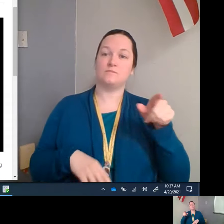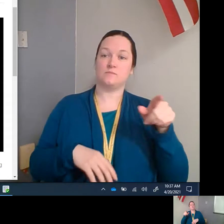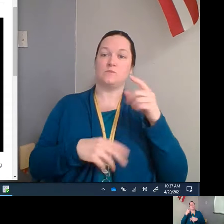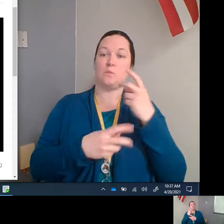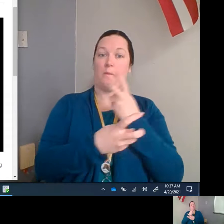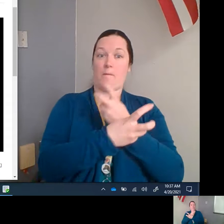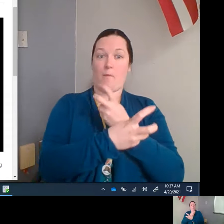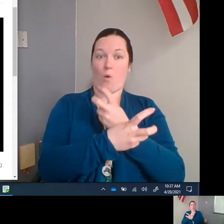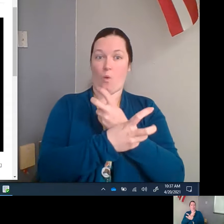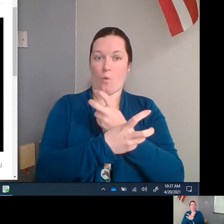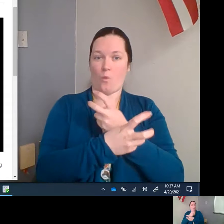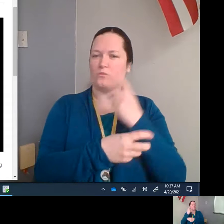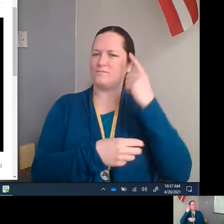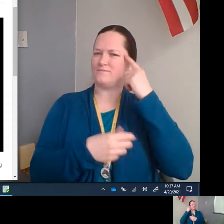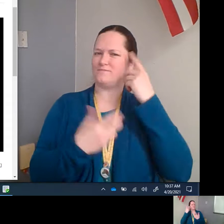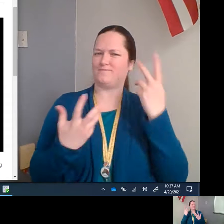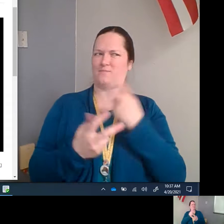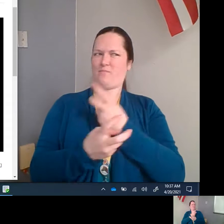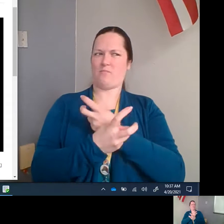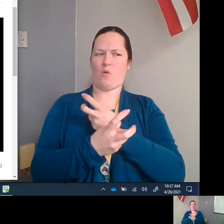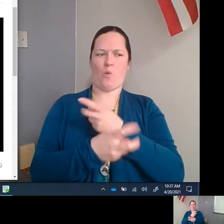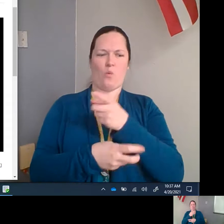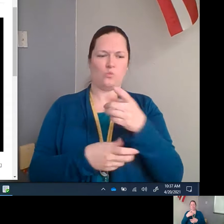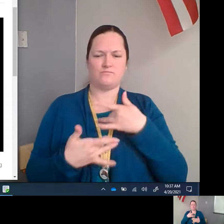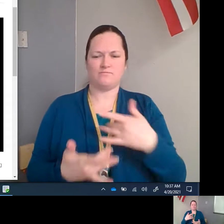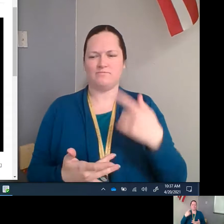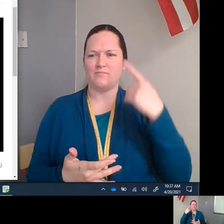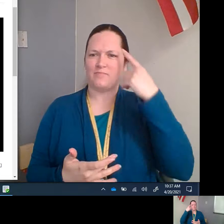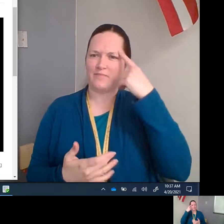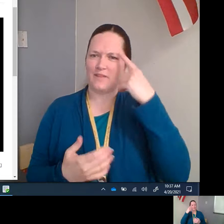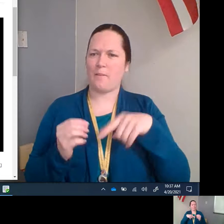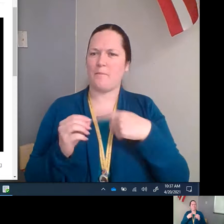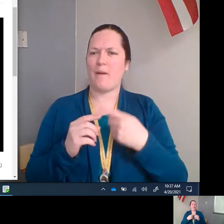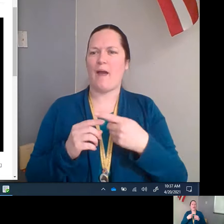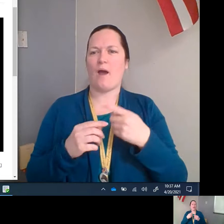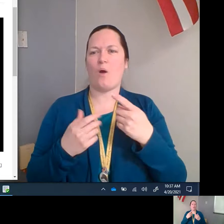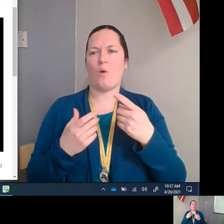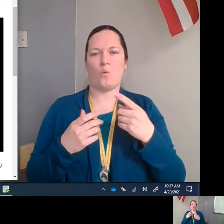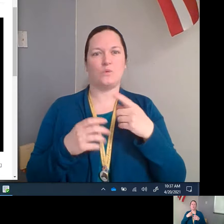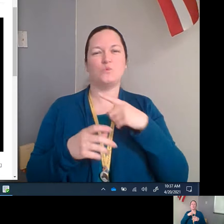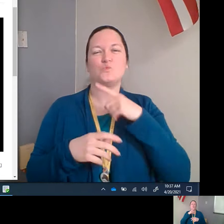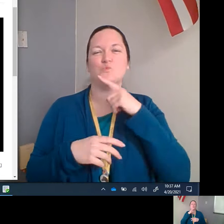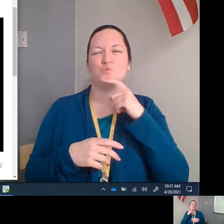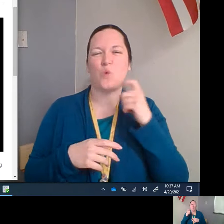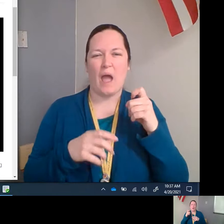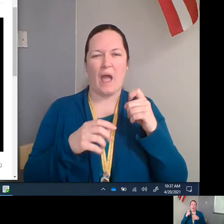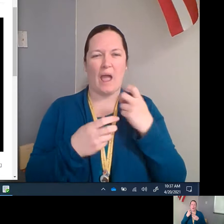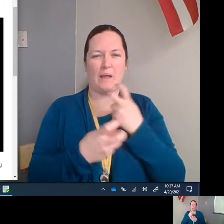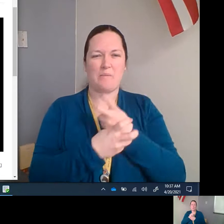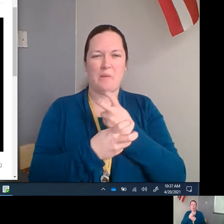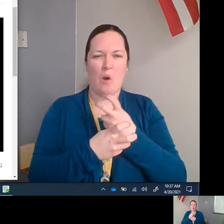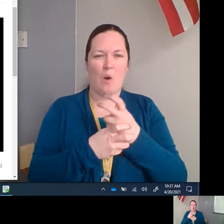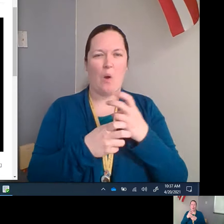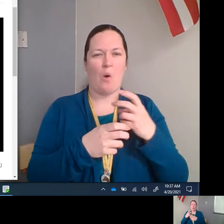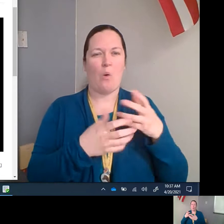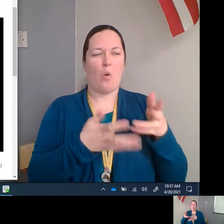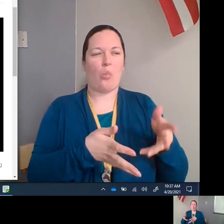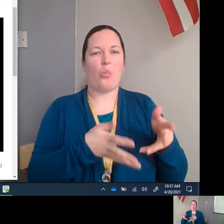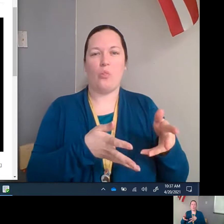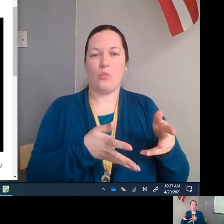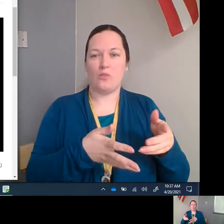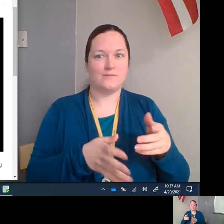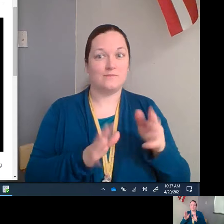And if we were to think of, when you think of a bone, you generally think of a bone like a dried out piece of wood almost. And nothing could be